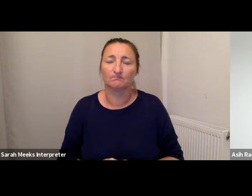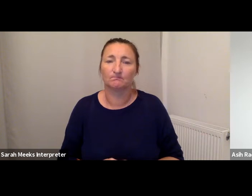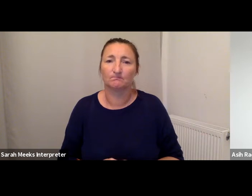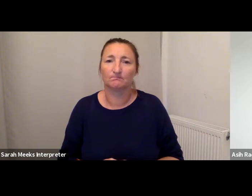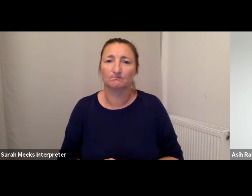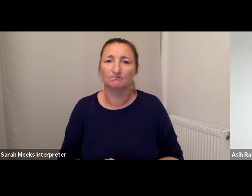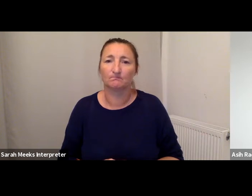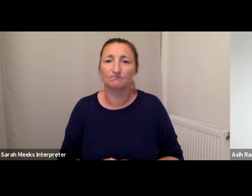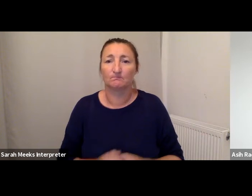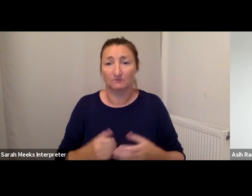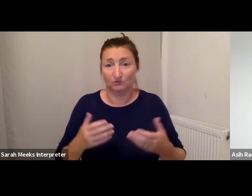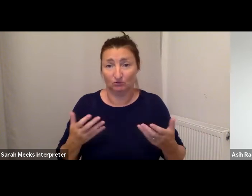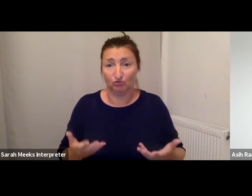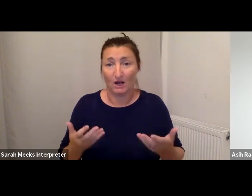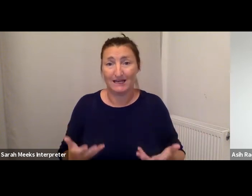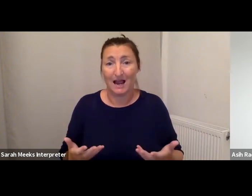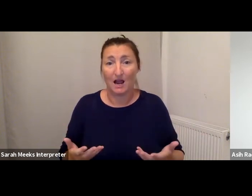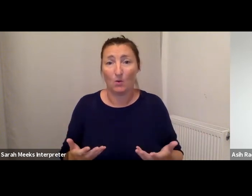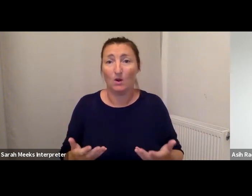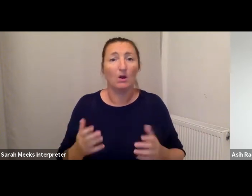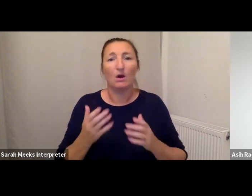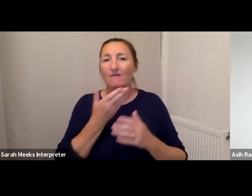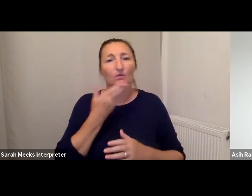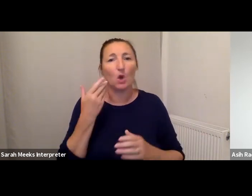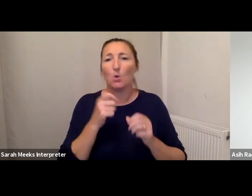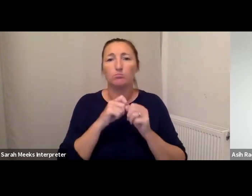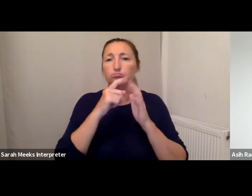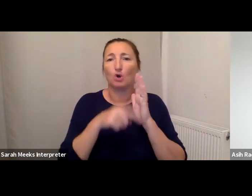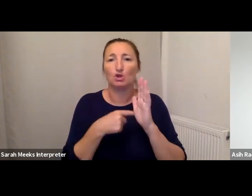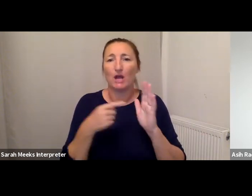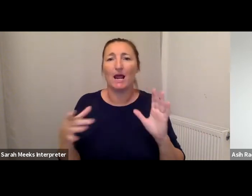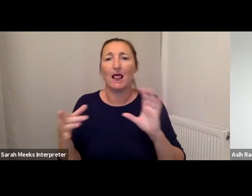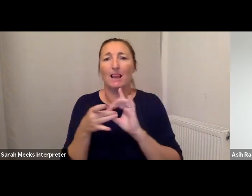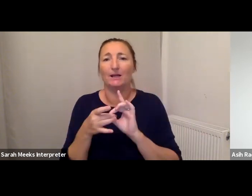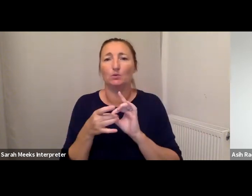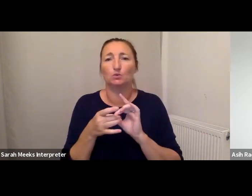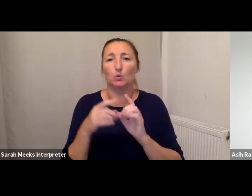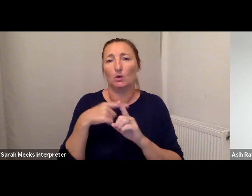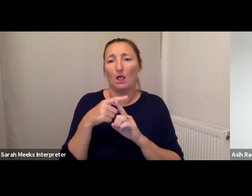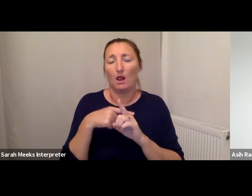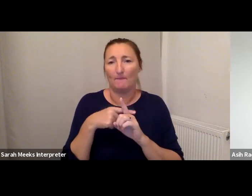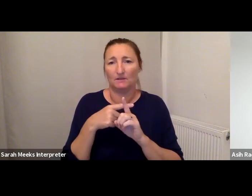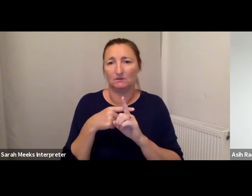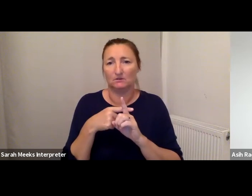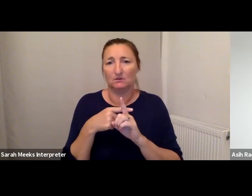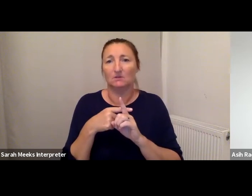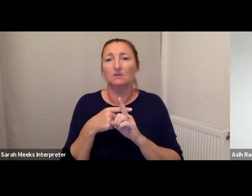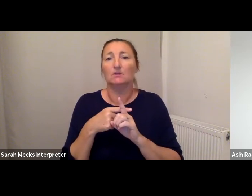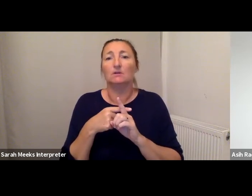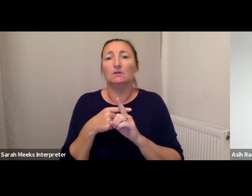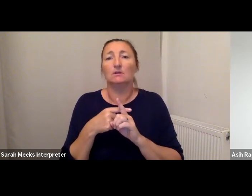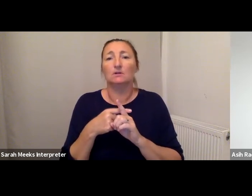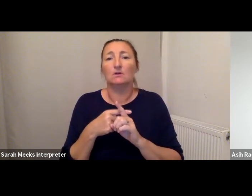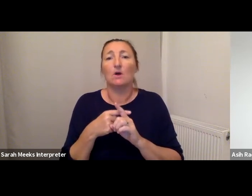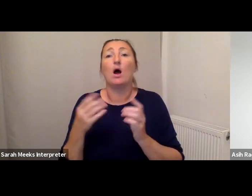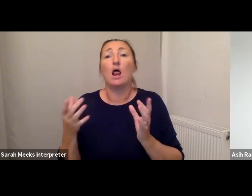As of now, Kota does not have any projects specifically related to climate crisis, resilience, and people with disabilities, but